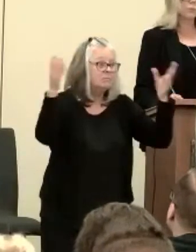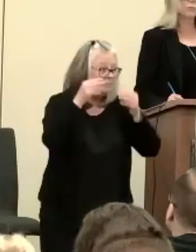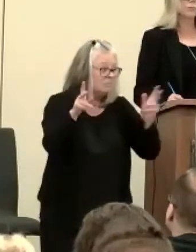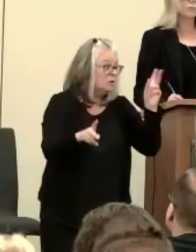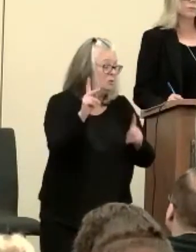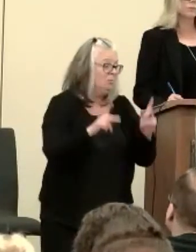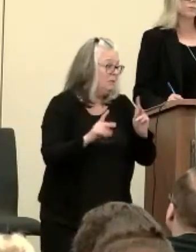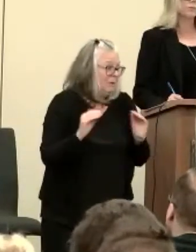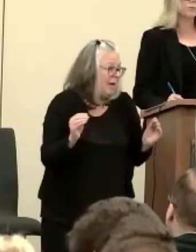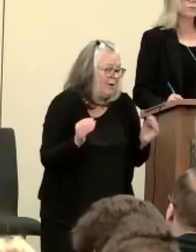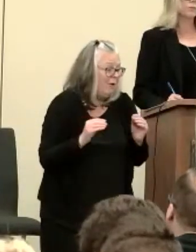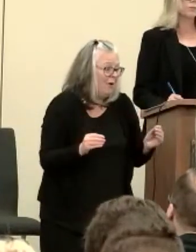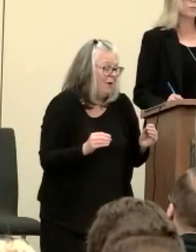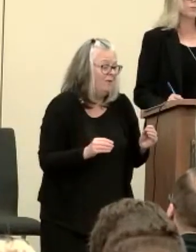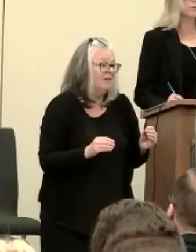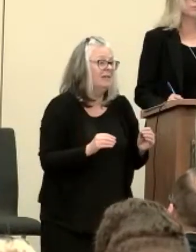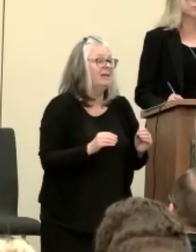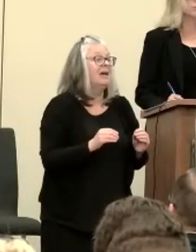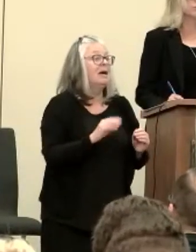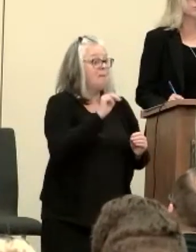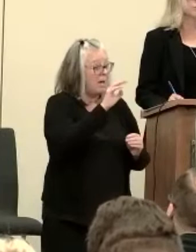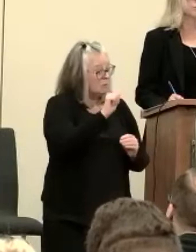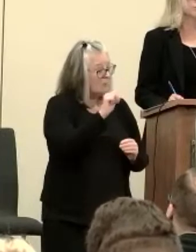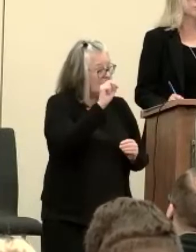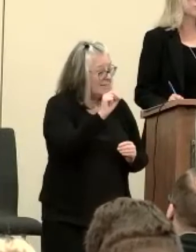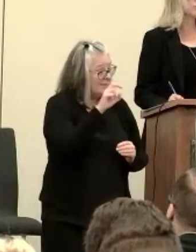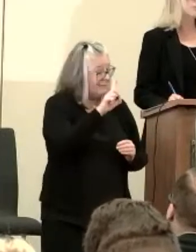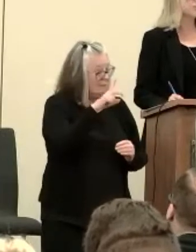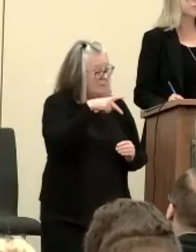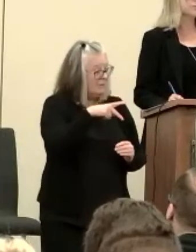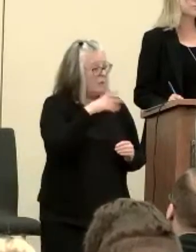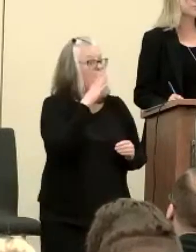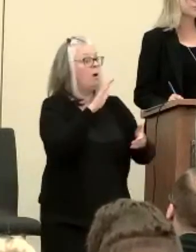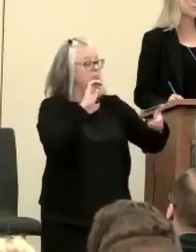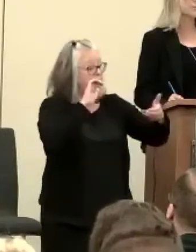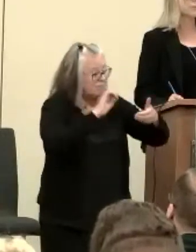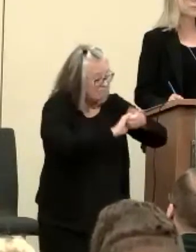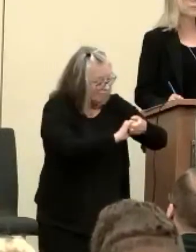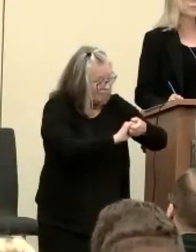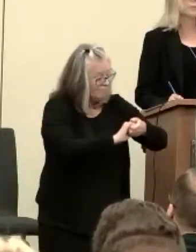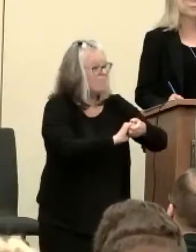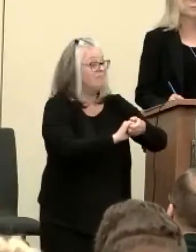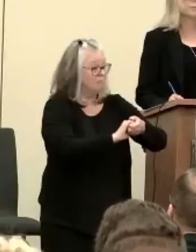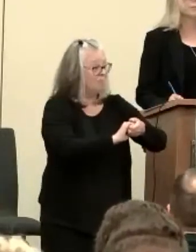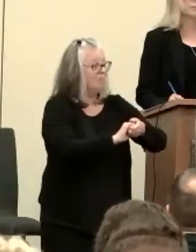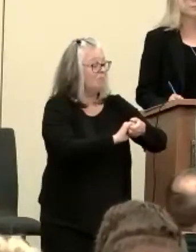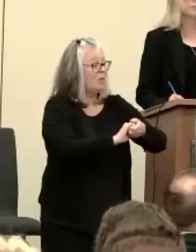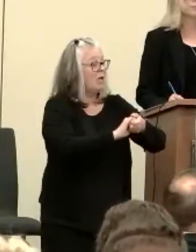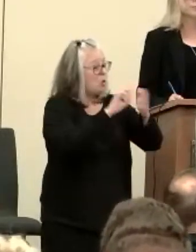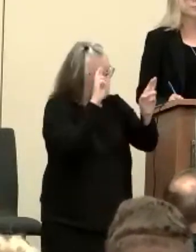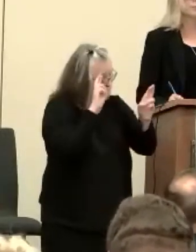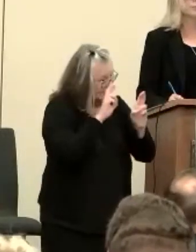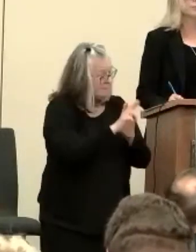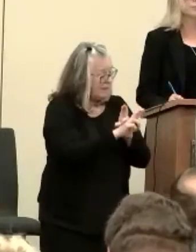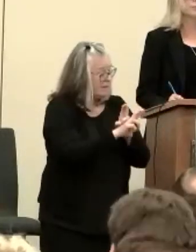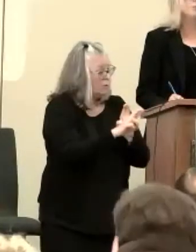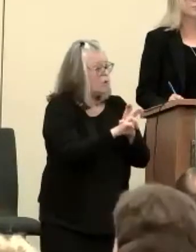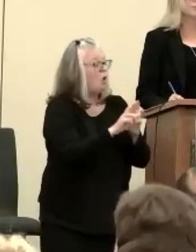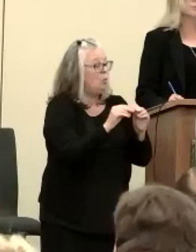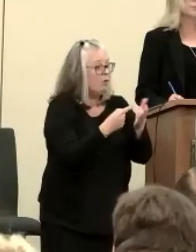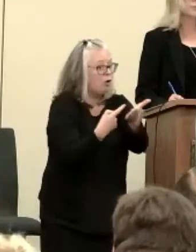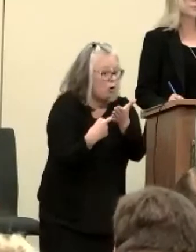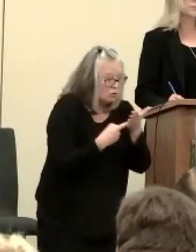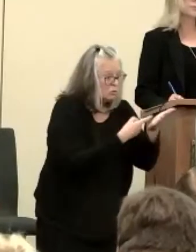And so the Manitoba NDP will work in partnership and in respect of consultation